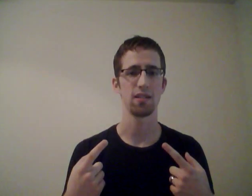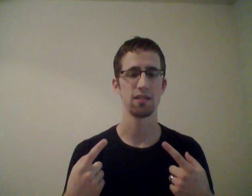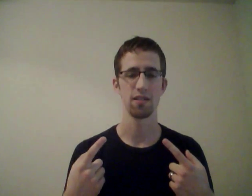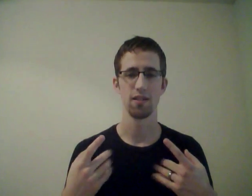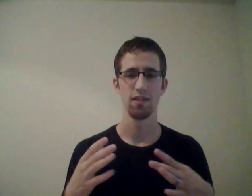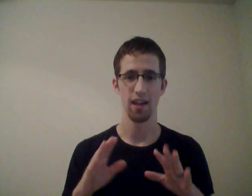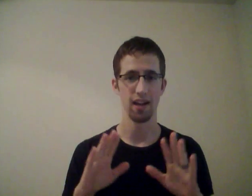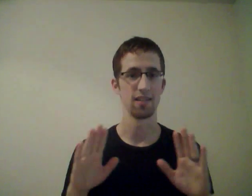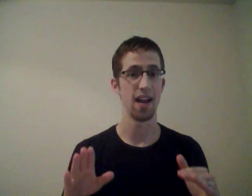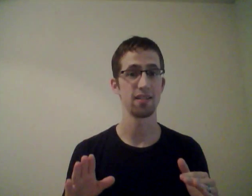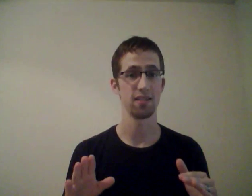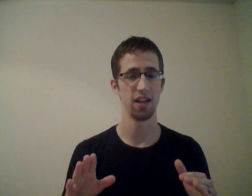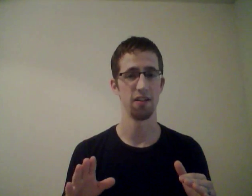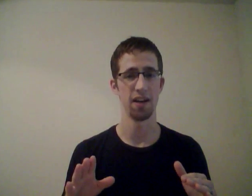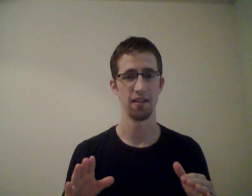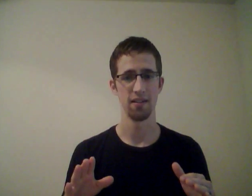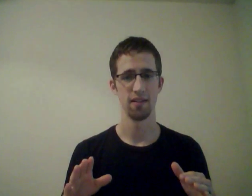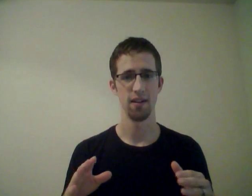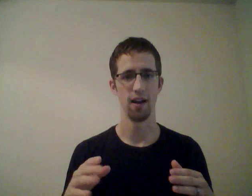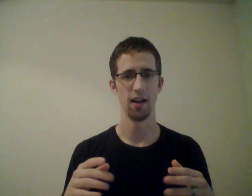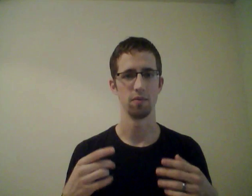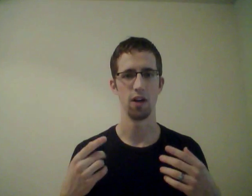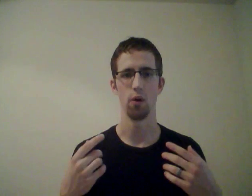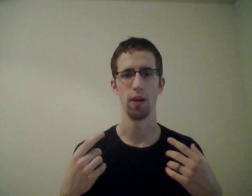case, it is necessary to go like